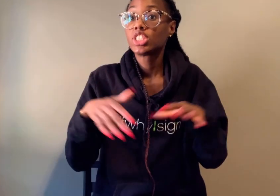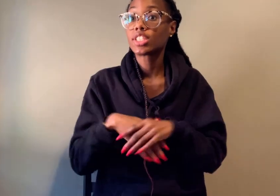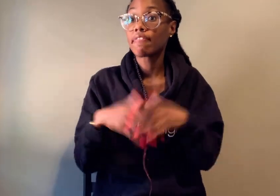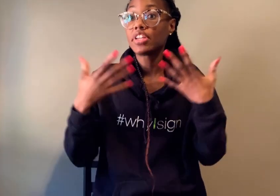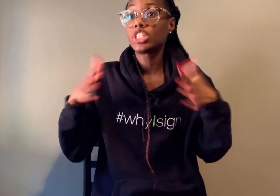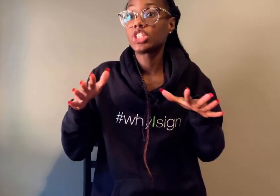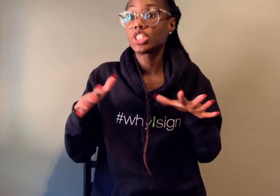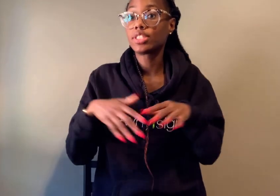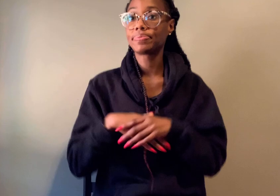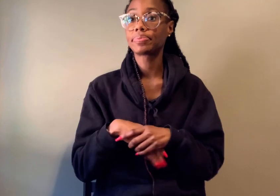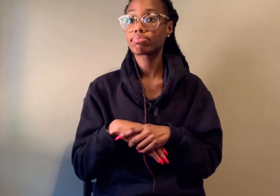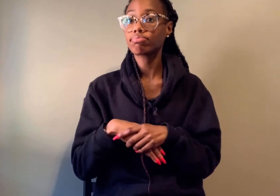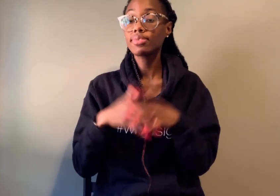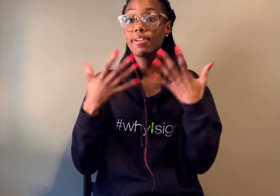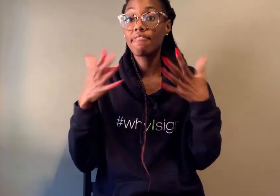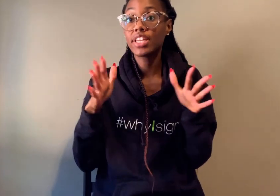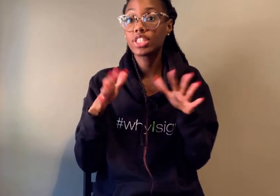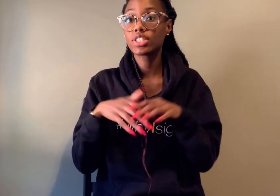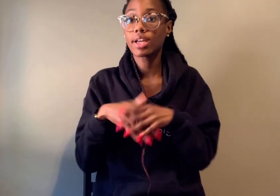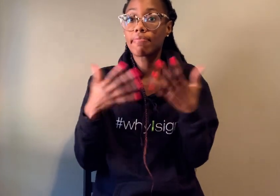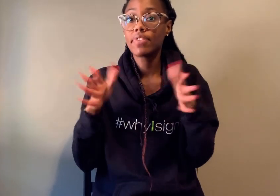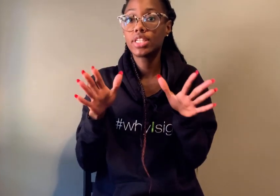I'm finished. I'm